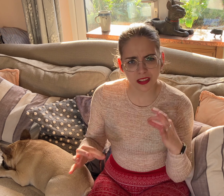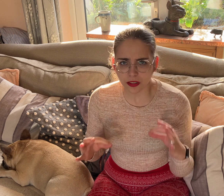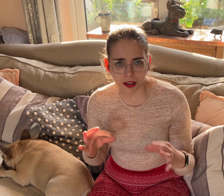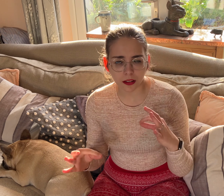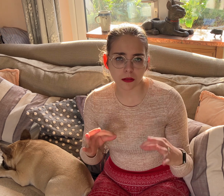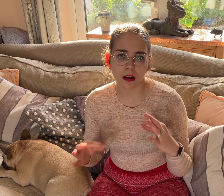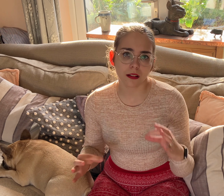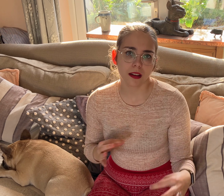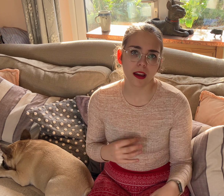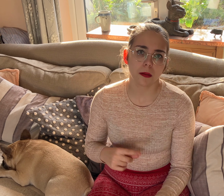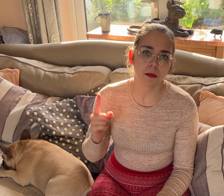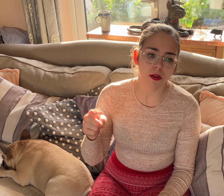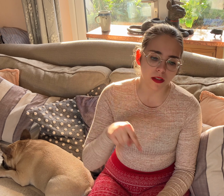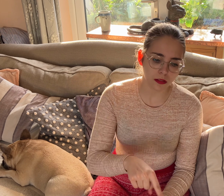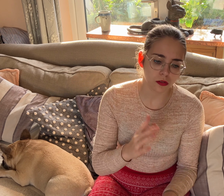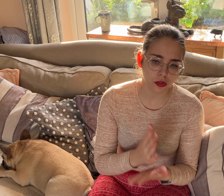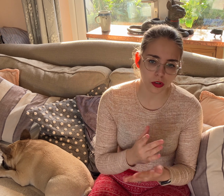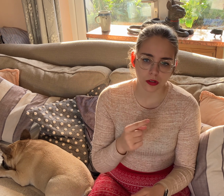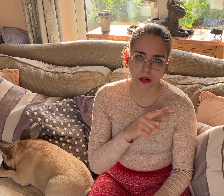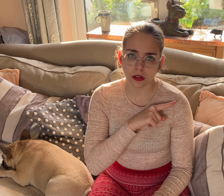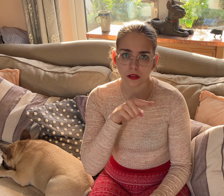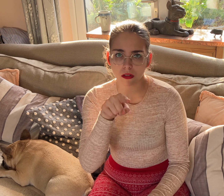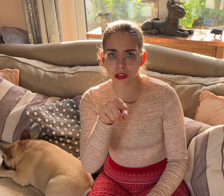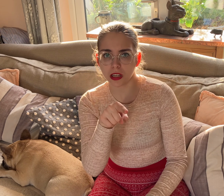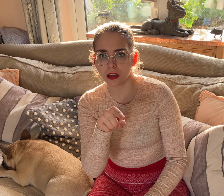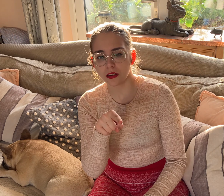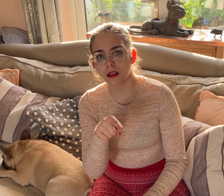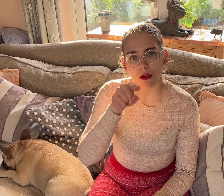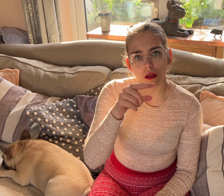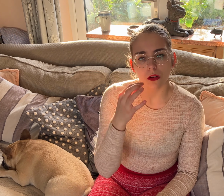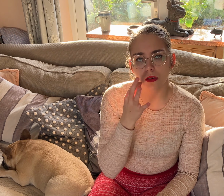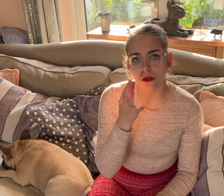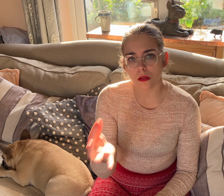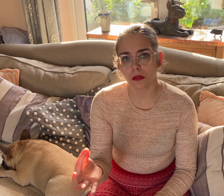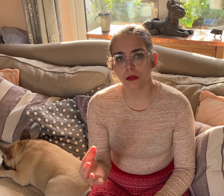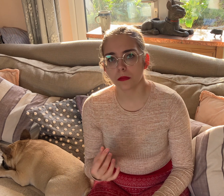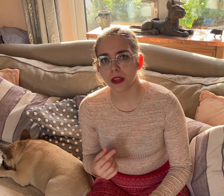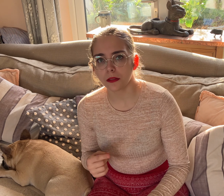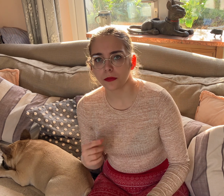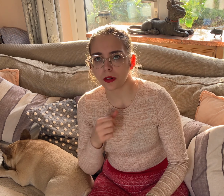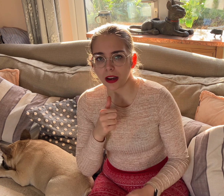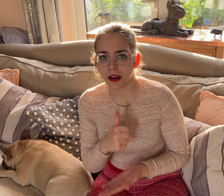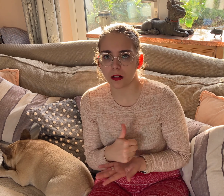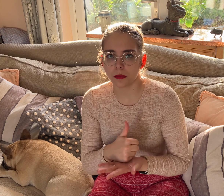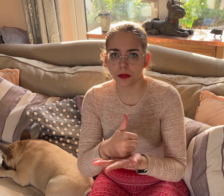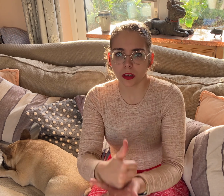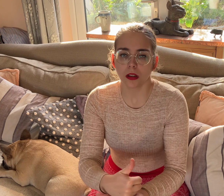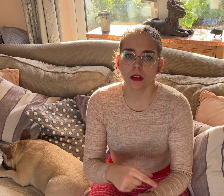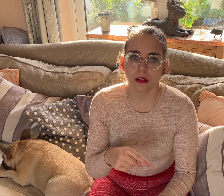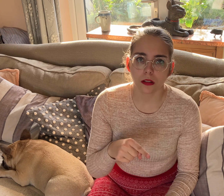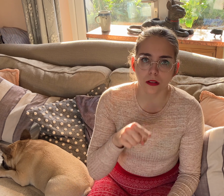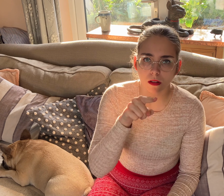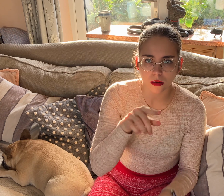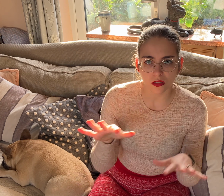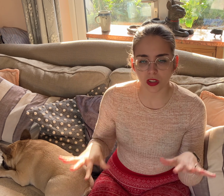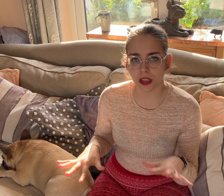trying to run again but it's true because you. You call me for help. You gotta chill.